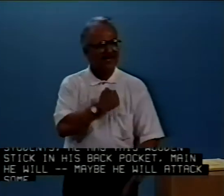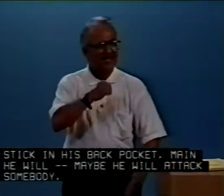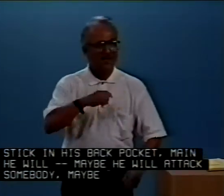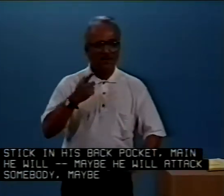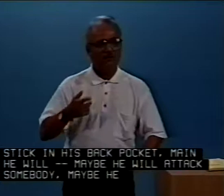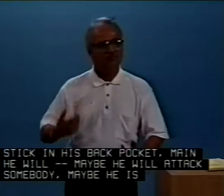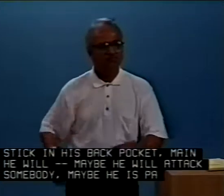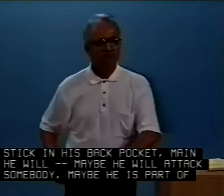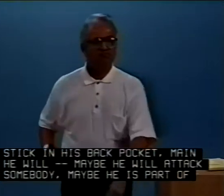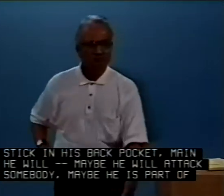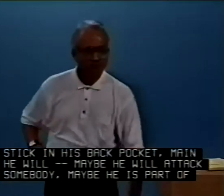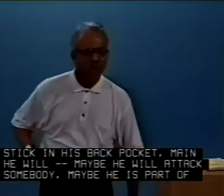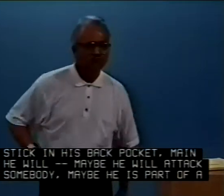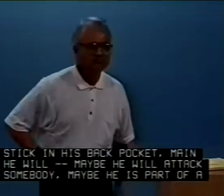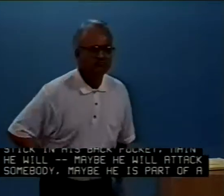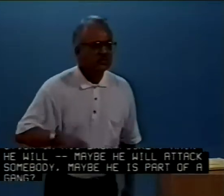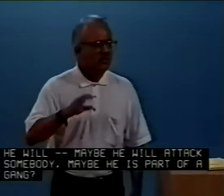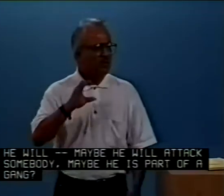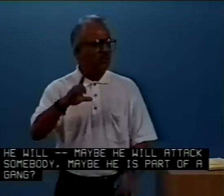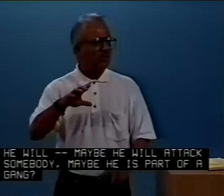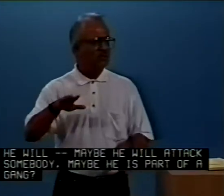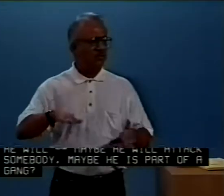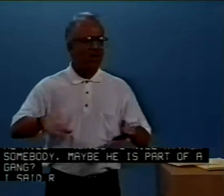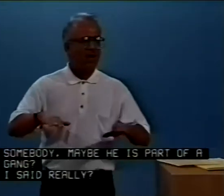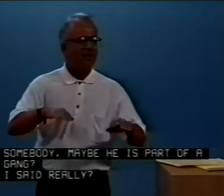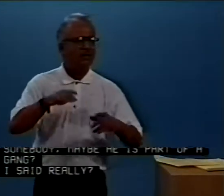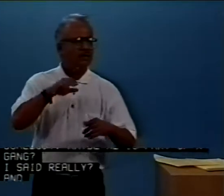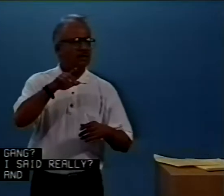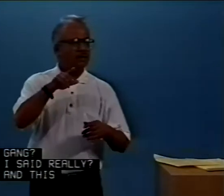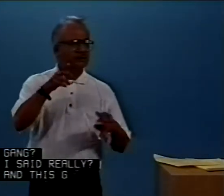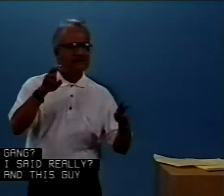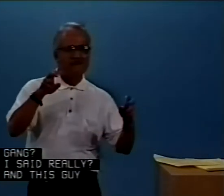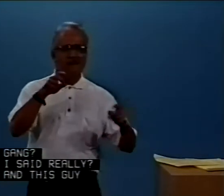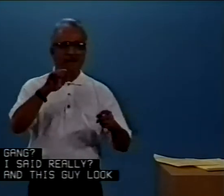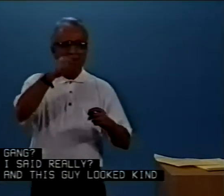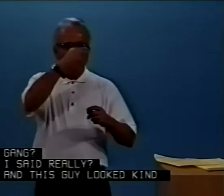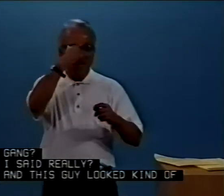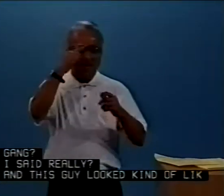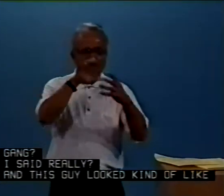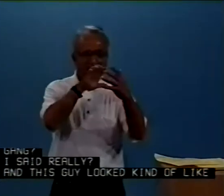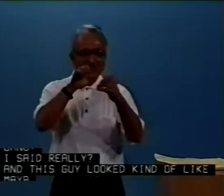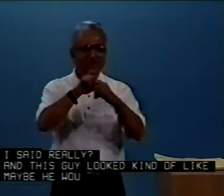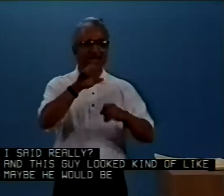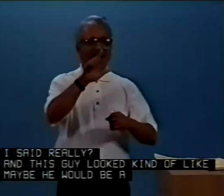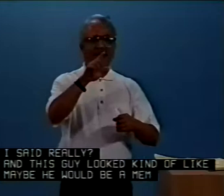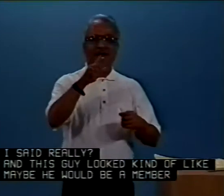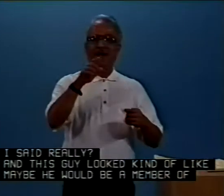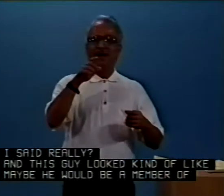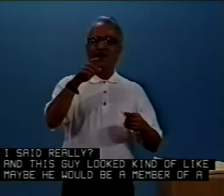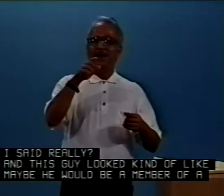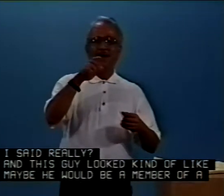And this guy looked kind of like maybe he'd be a member of a gang. He had that macho look. He had that mixture